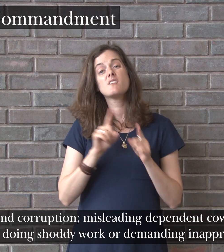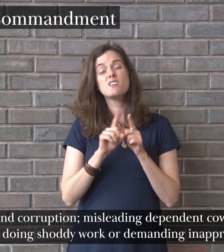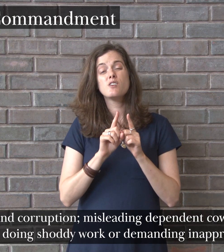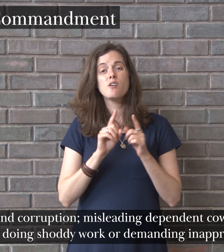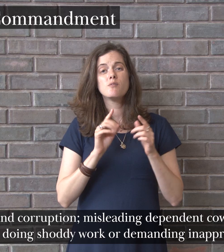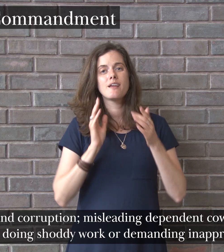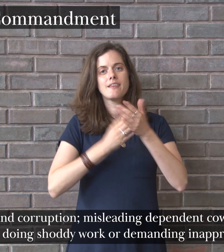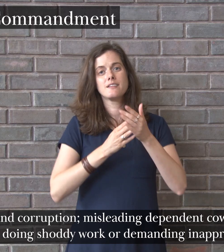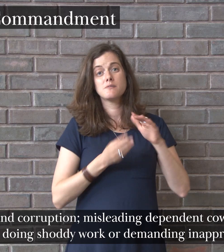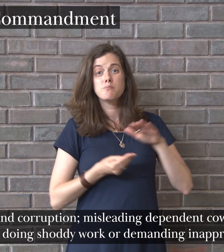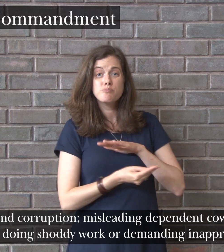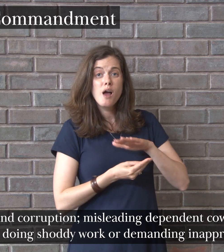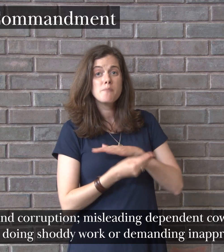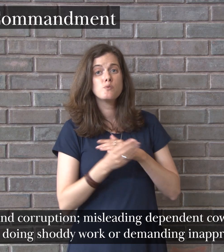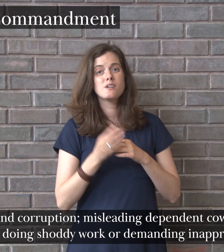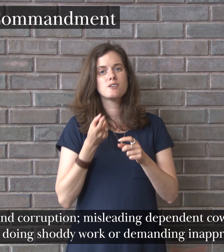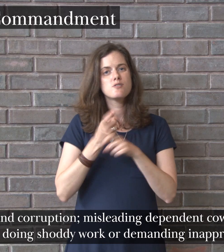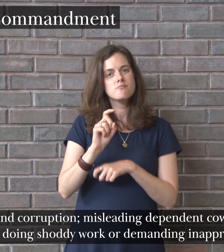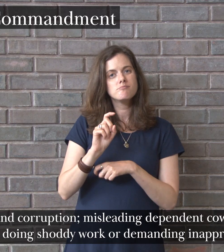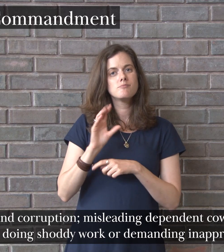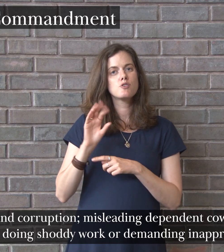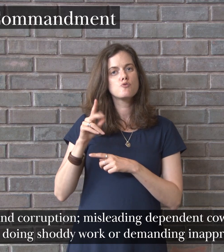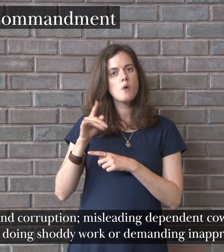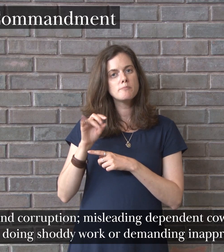Bribery and corruption,